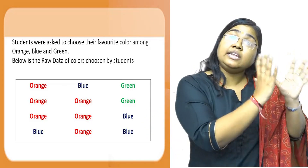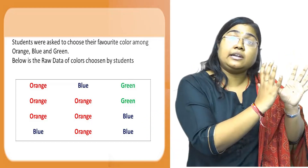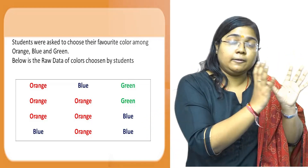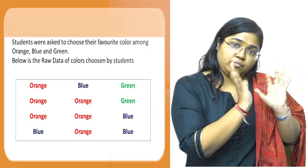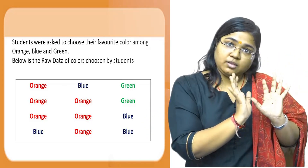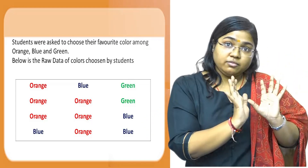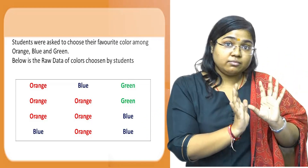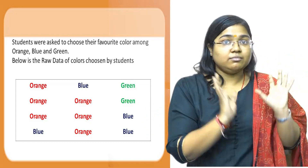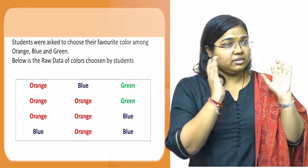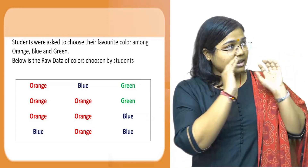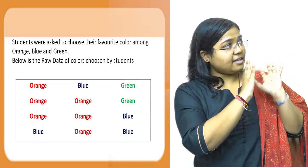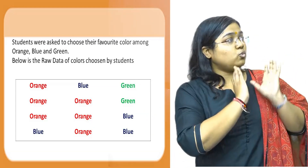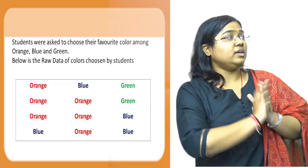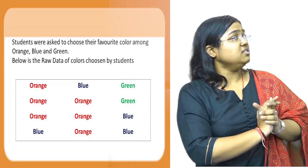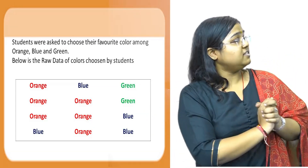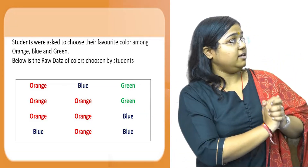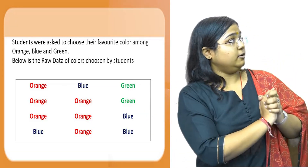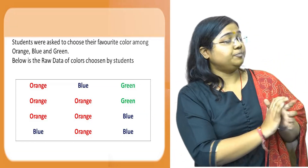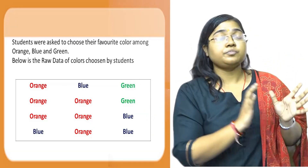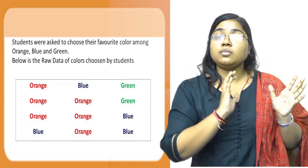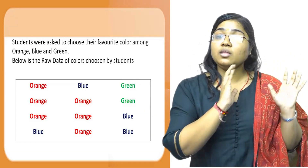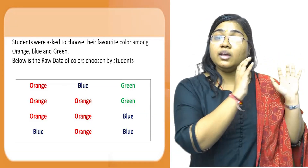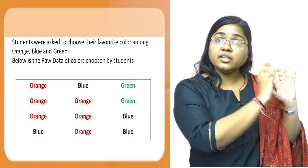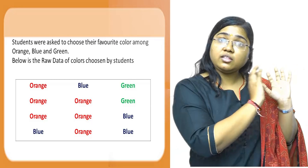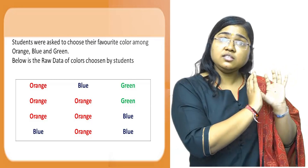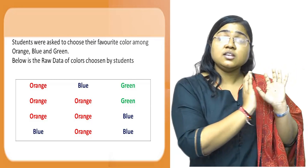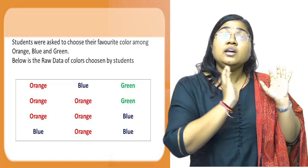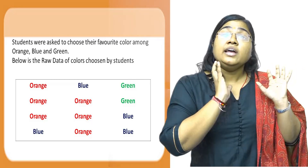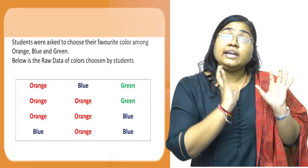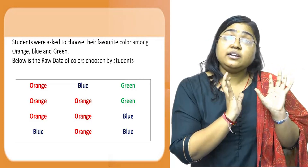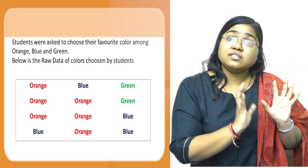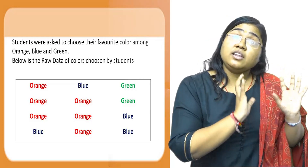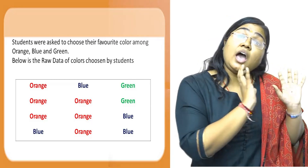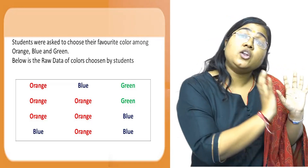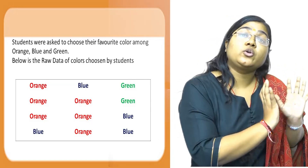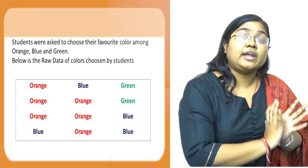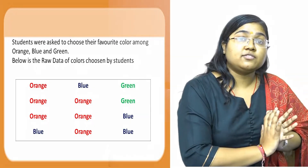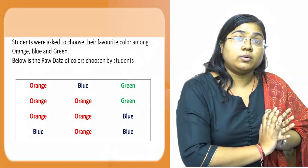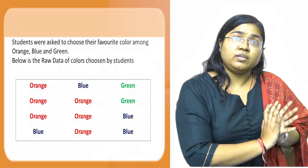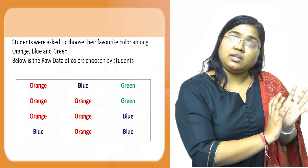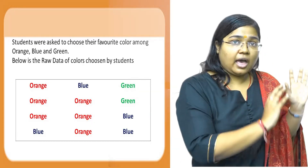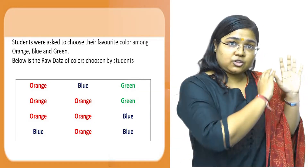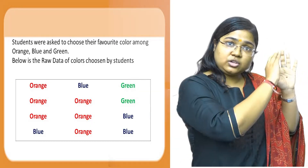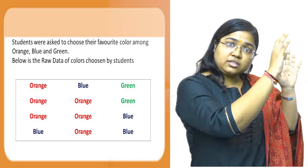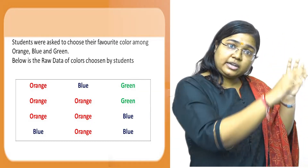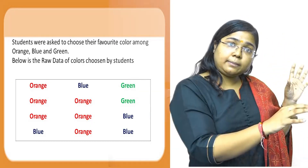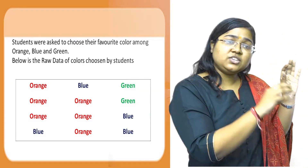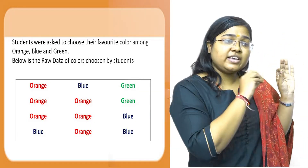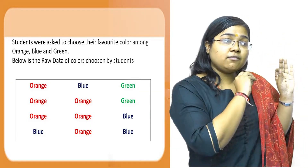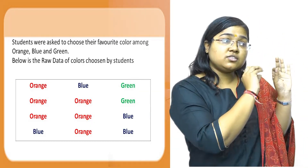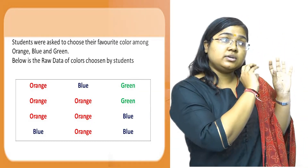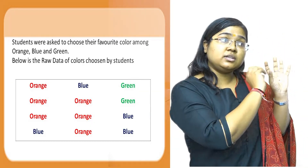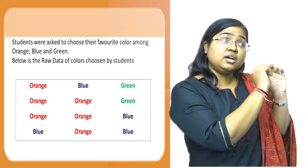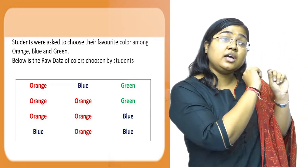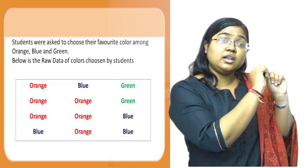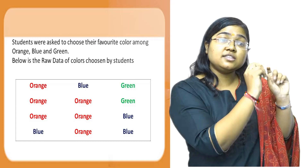in the data. As you can see here, in this it is in an unorganized form. Actually in the table we